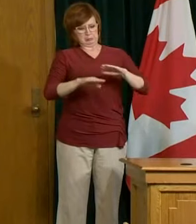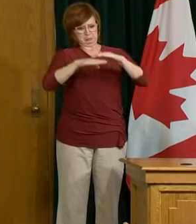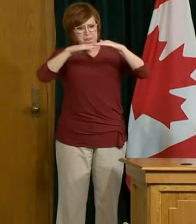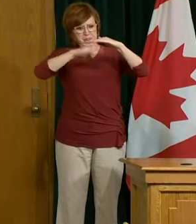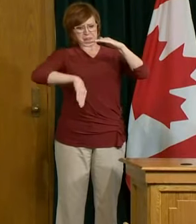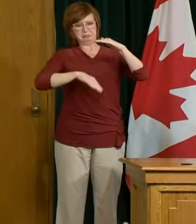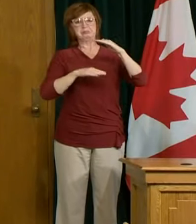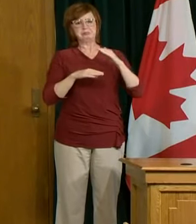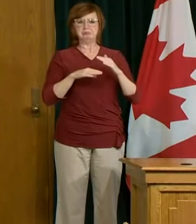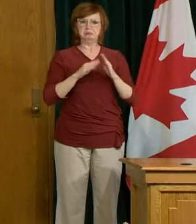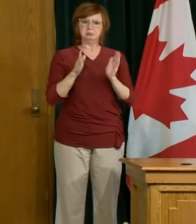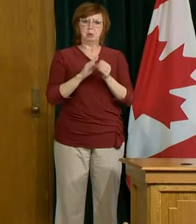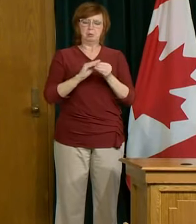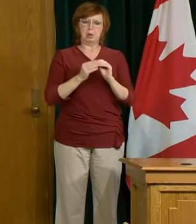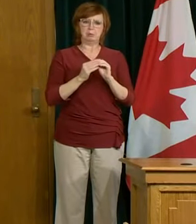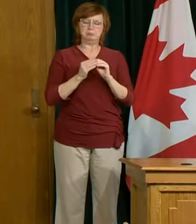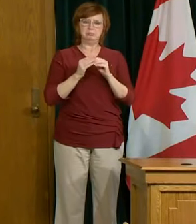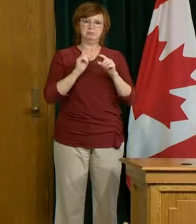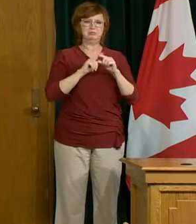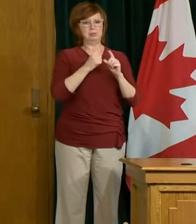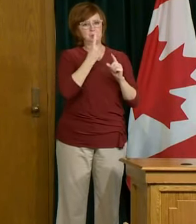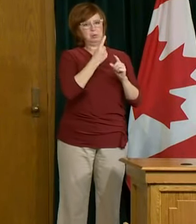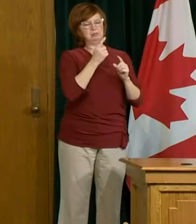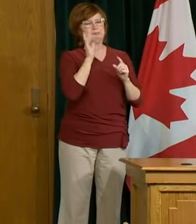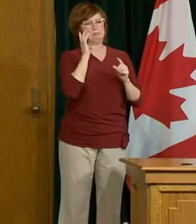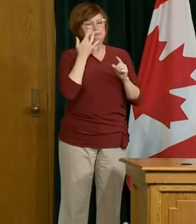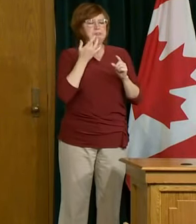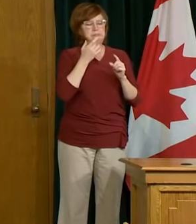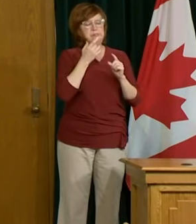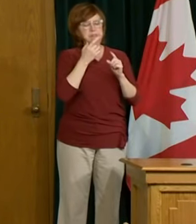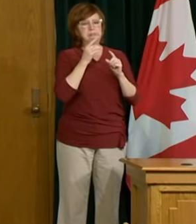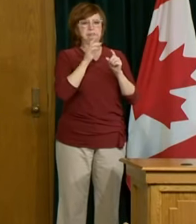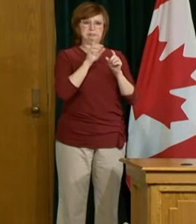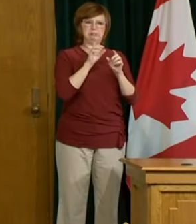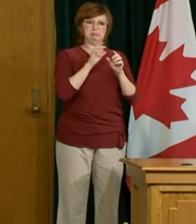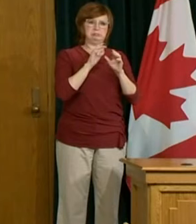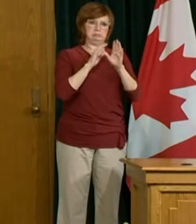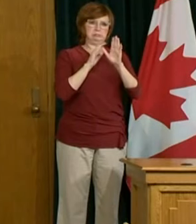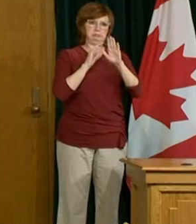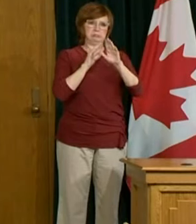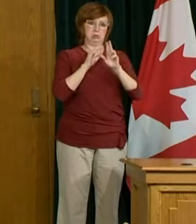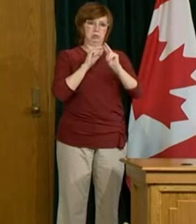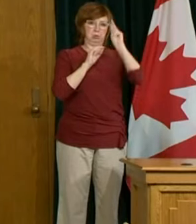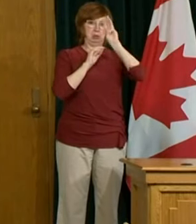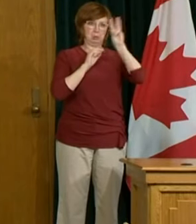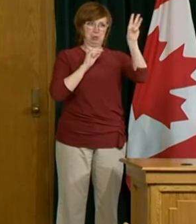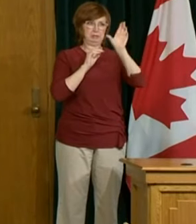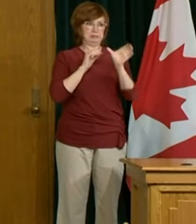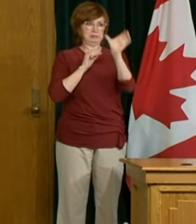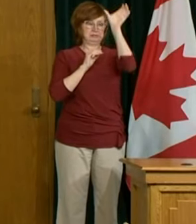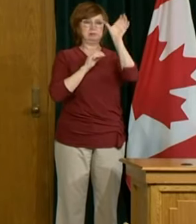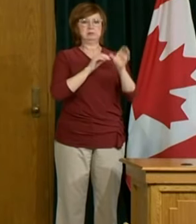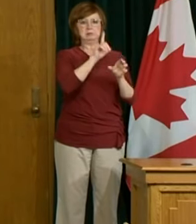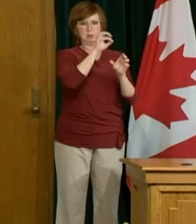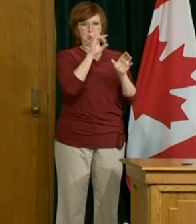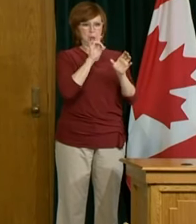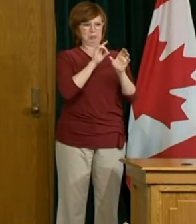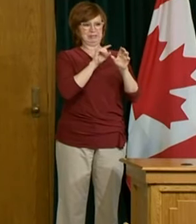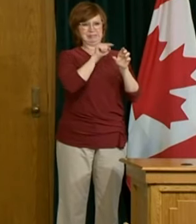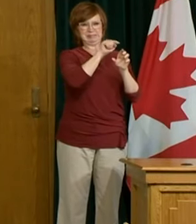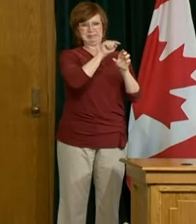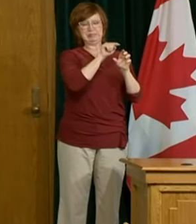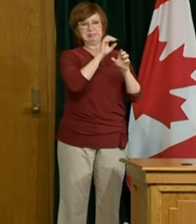outbreak that is now stabilized and under control. And of course, an ongoing outbreak in the northwest of the province, where we